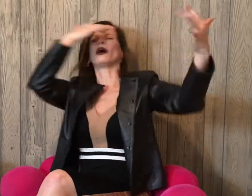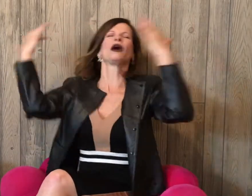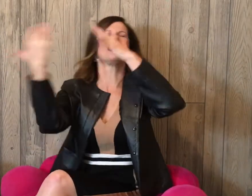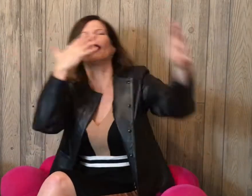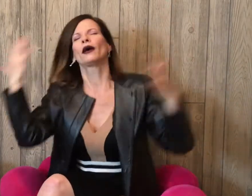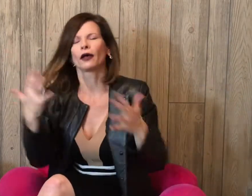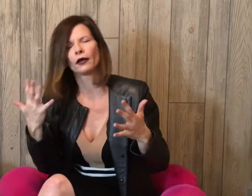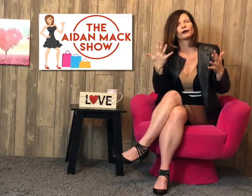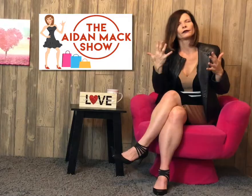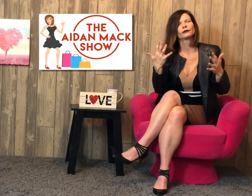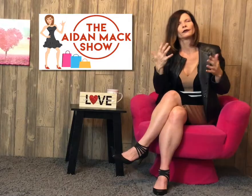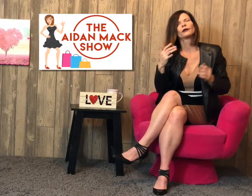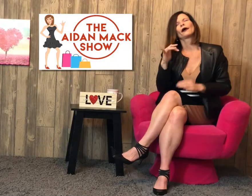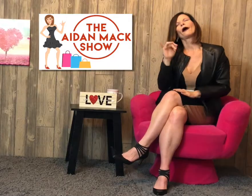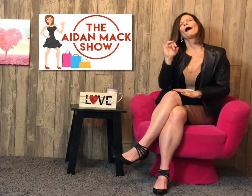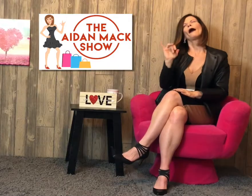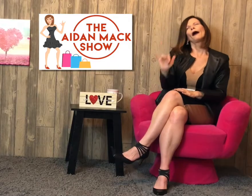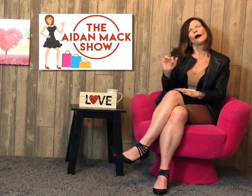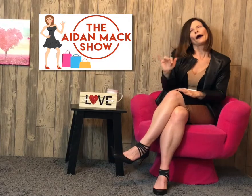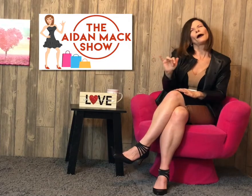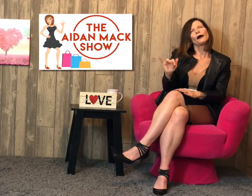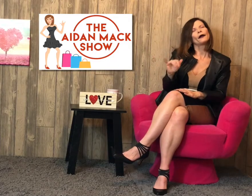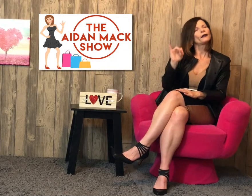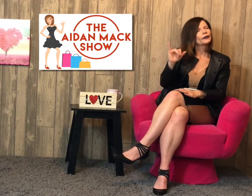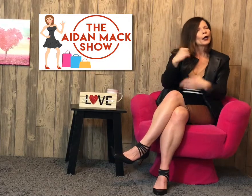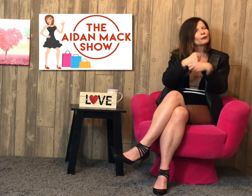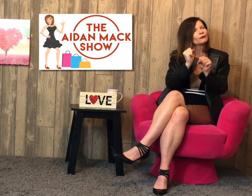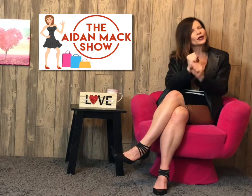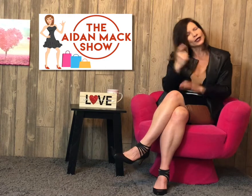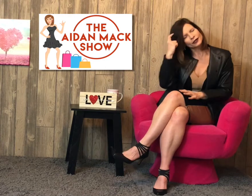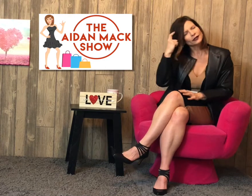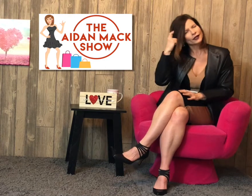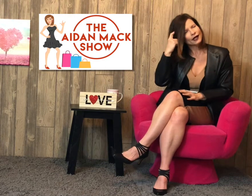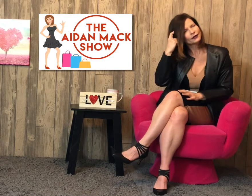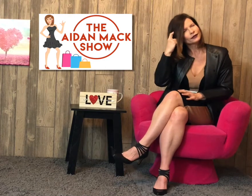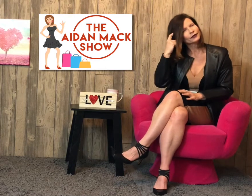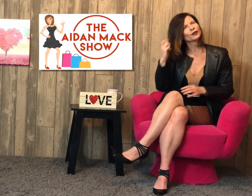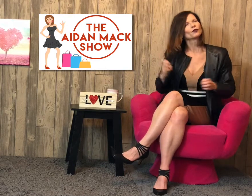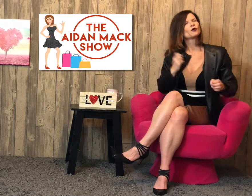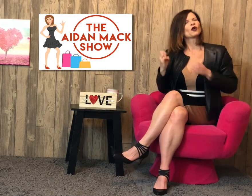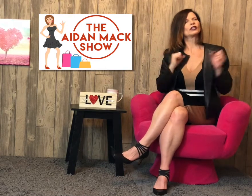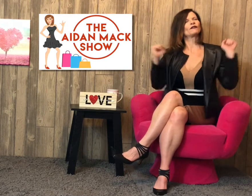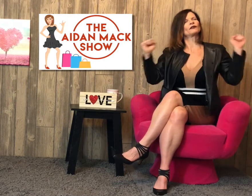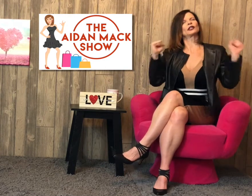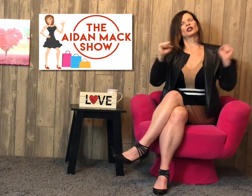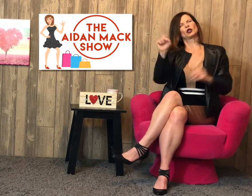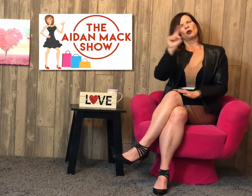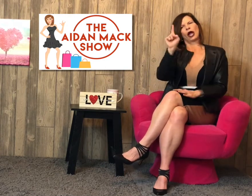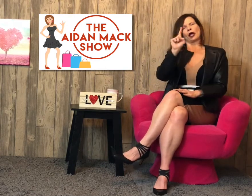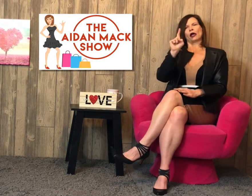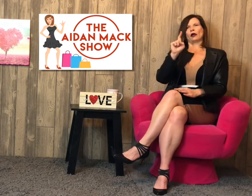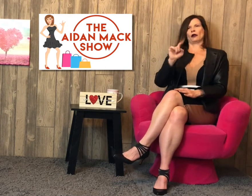So much is going on all around us. Then it hit me. Totally makes